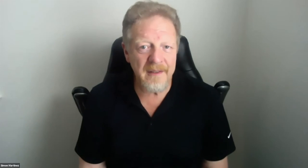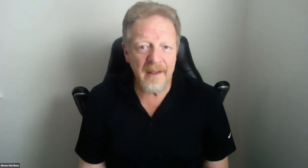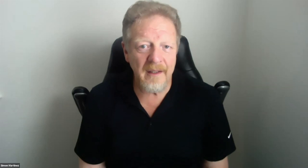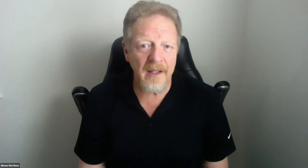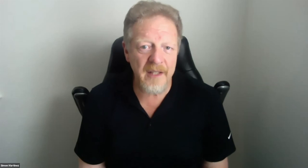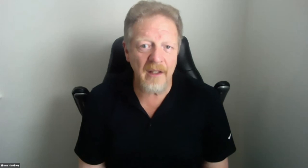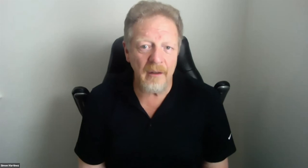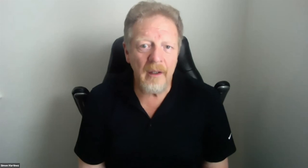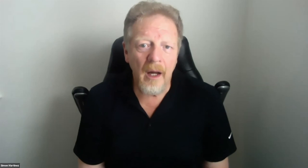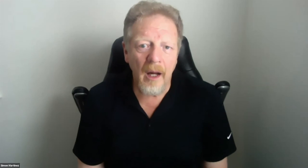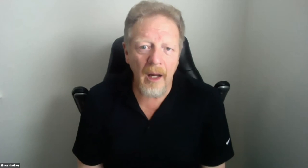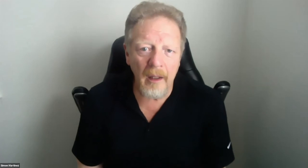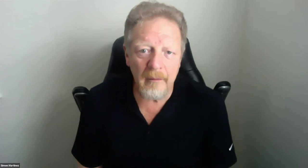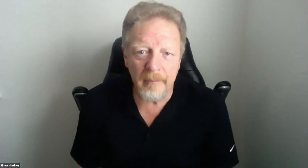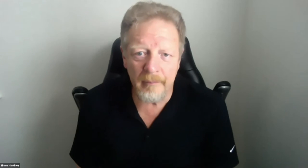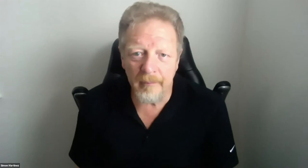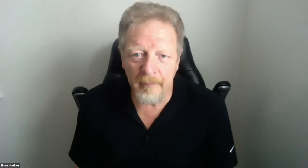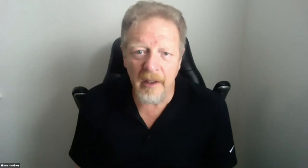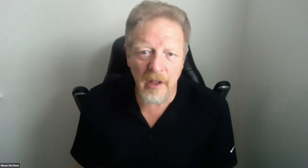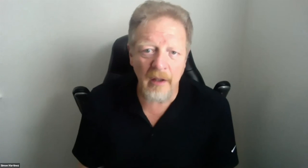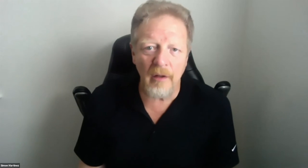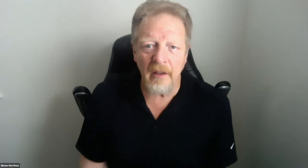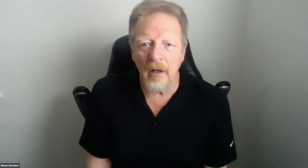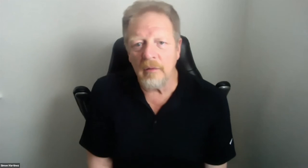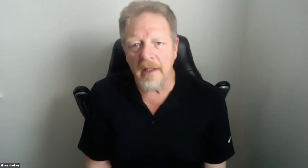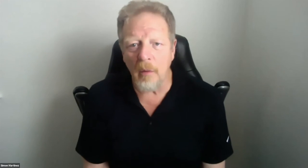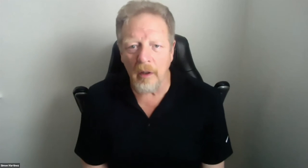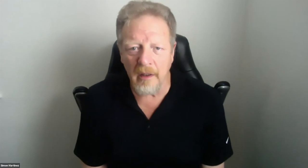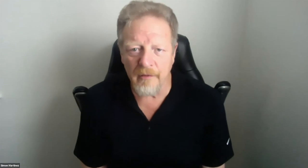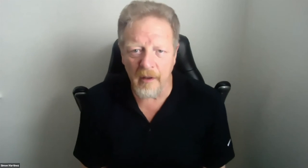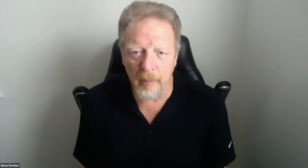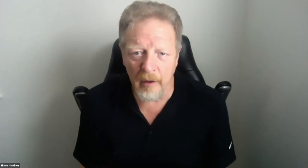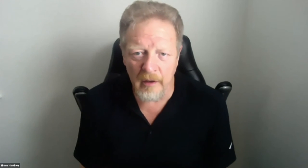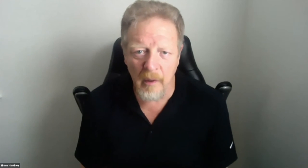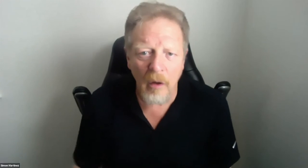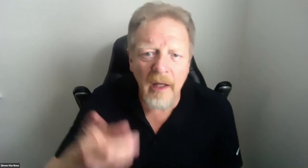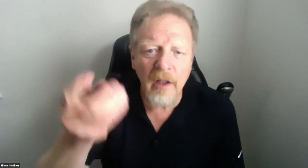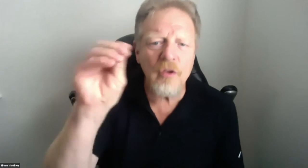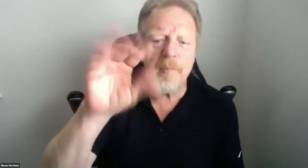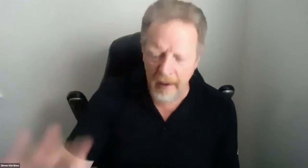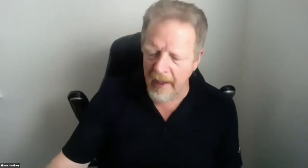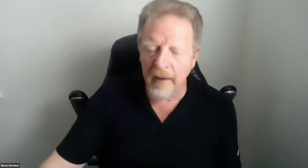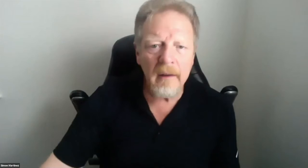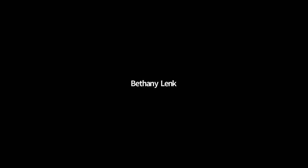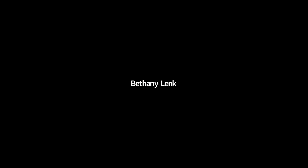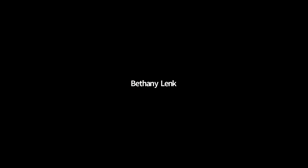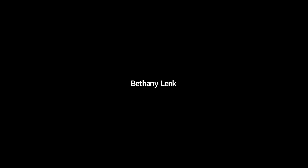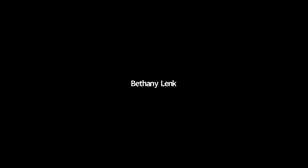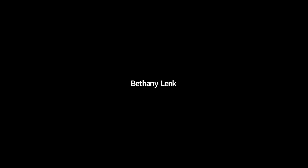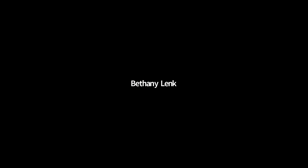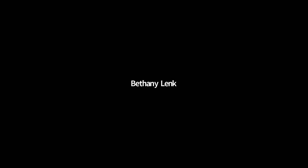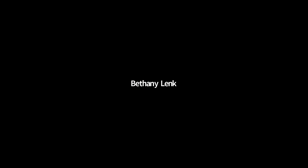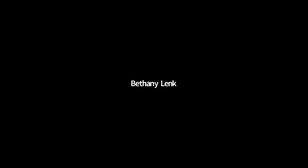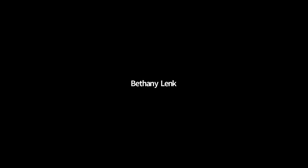Yes, it does. Thank you. Because I know that, you know, the networking is very important as well. Hold on, can you spotlight? I am